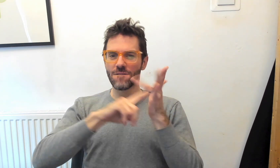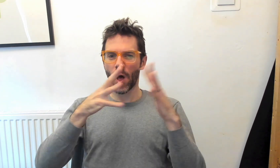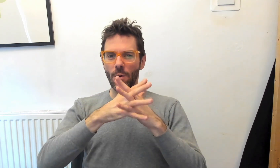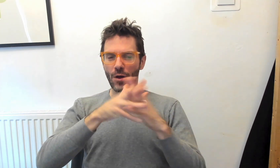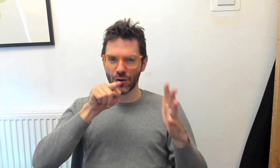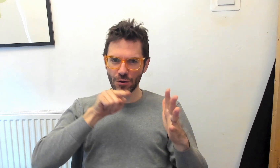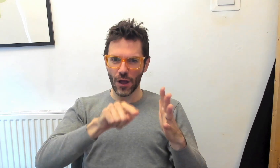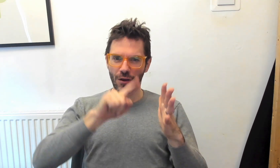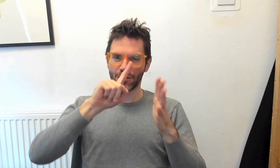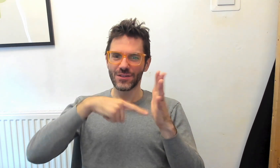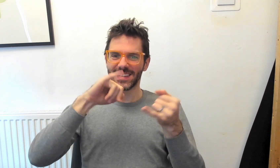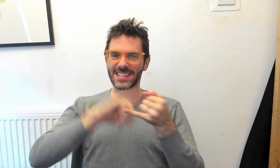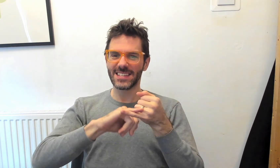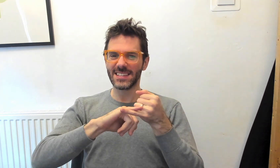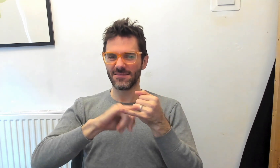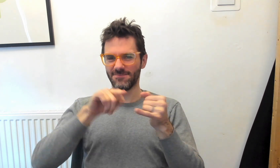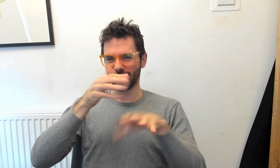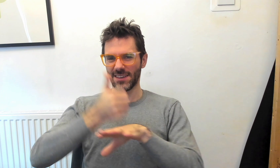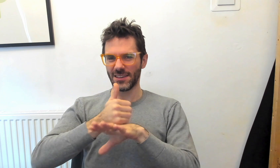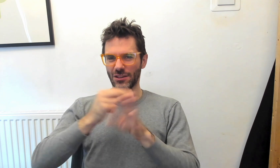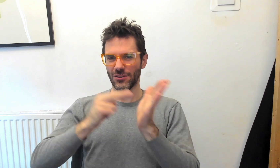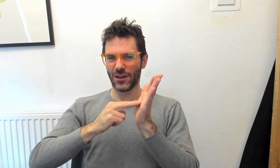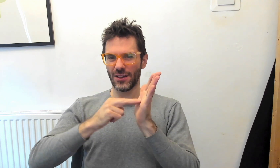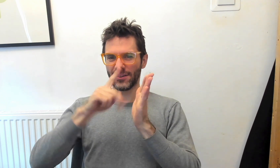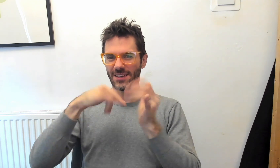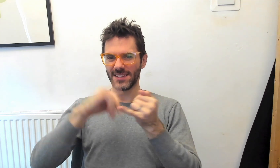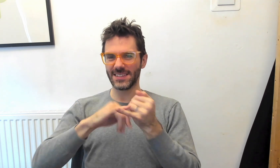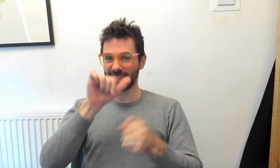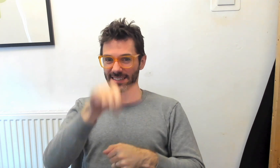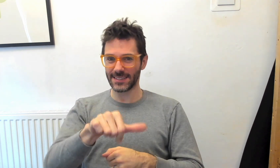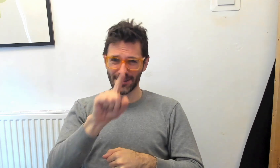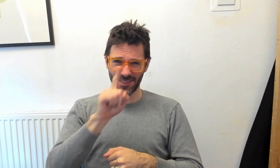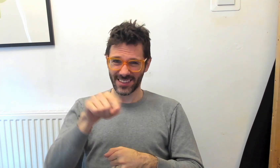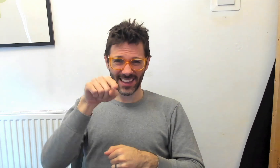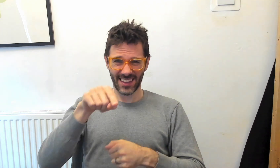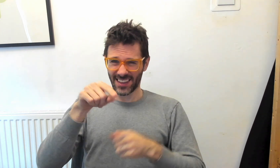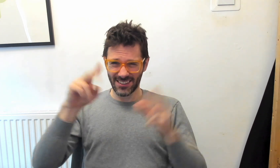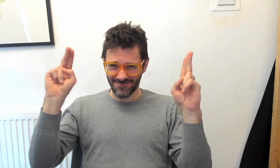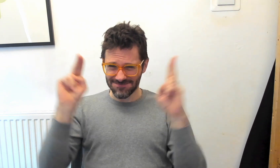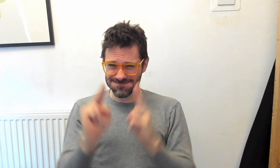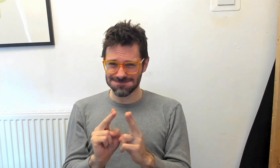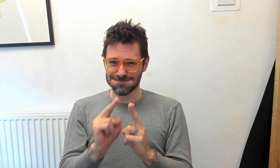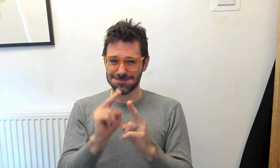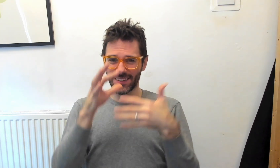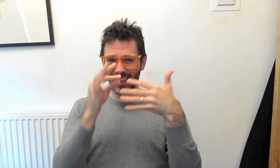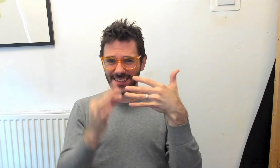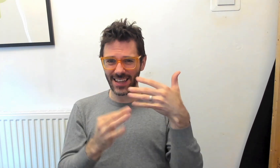JS based in Node.js, but that has very limited features and capabilities compared